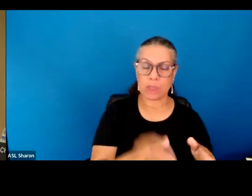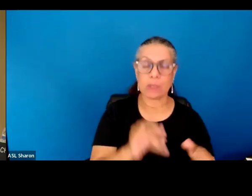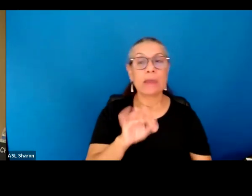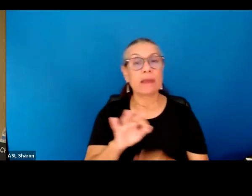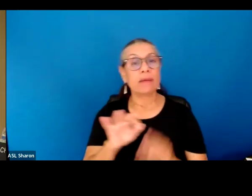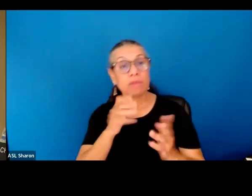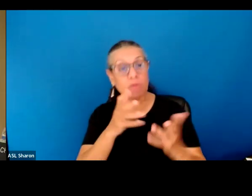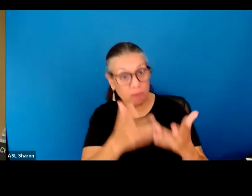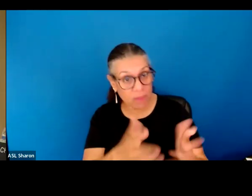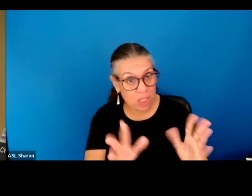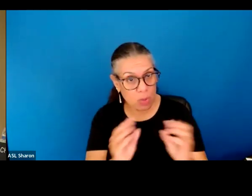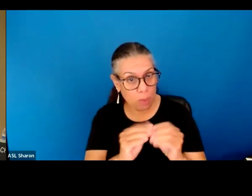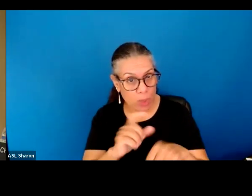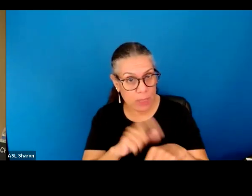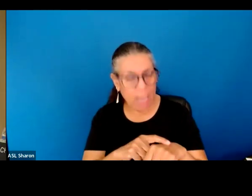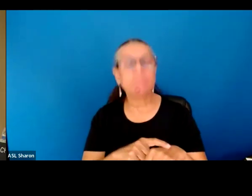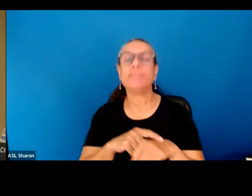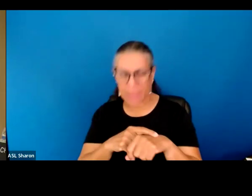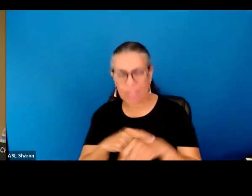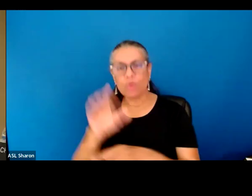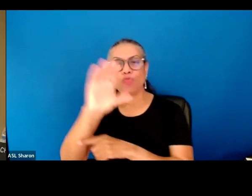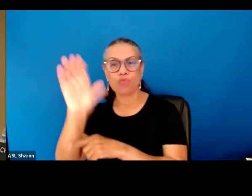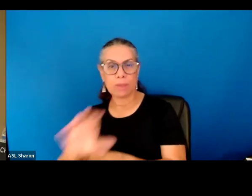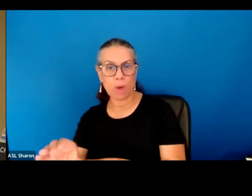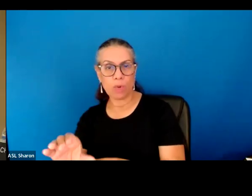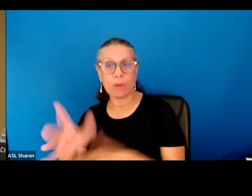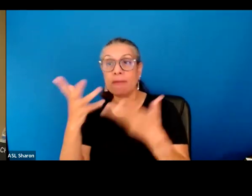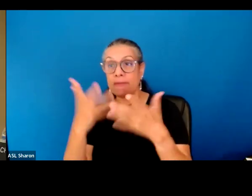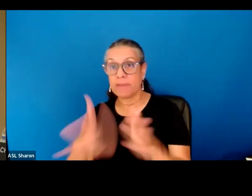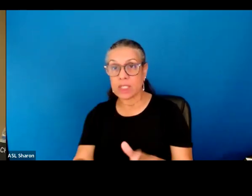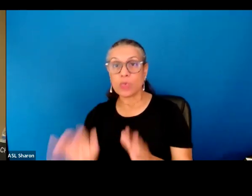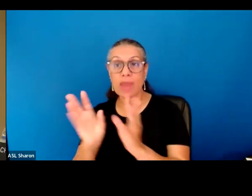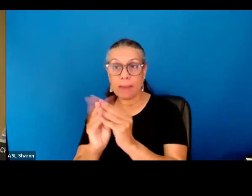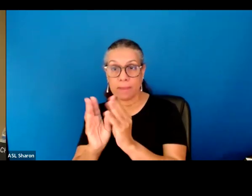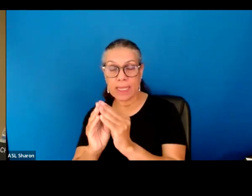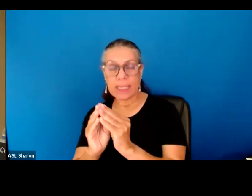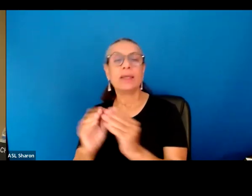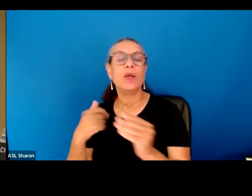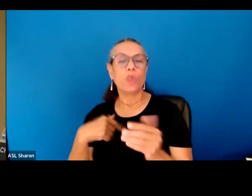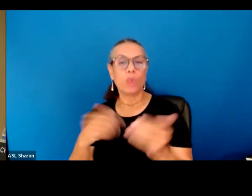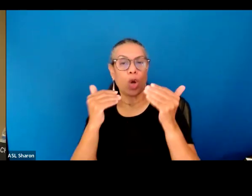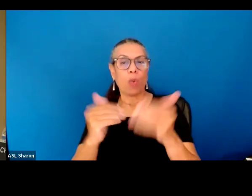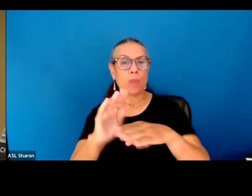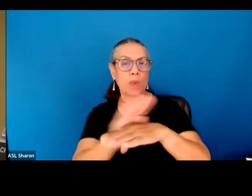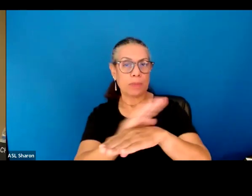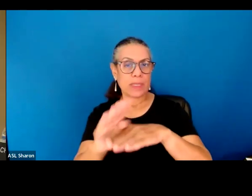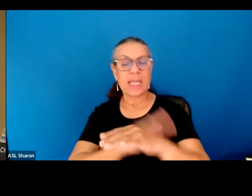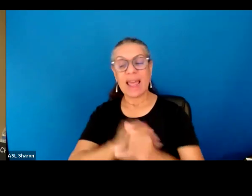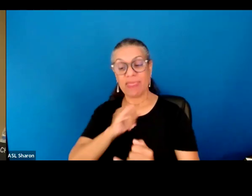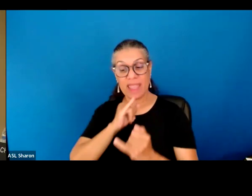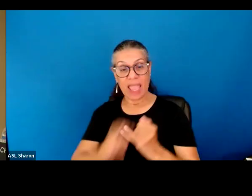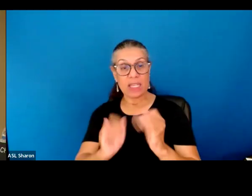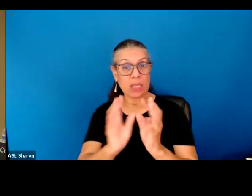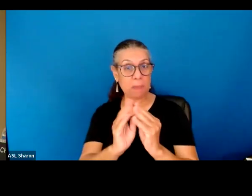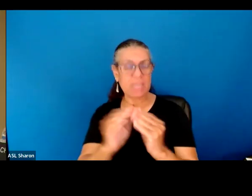will follow. After 1 hour, we will move to regular business. Those unable to testify will have a chance at the end of the meeting.